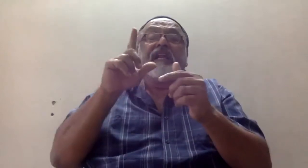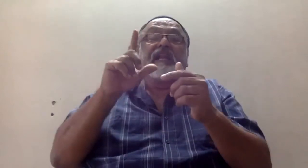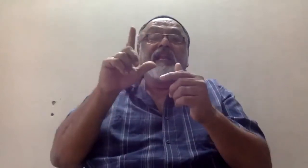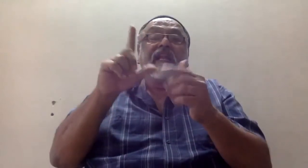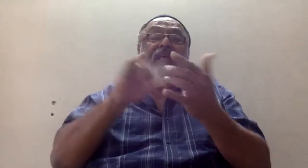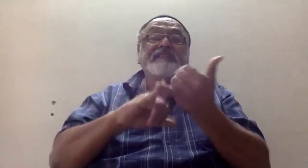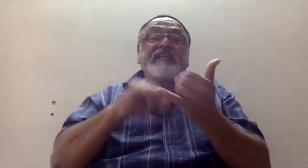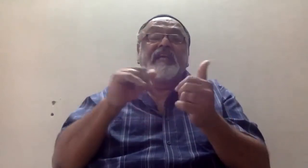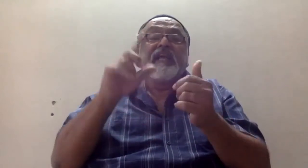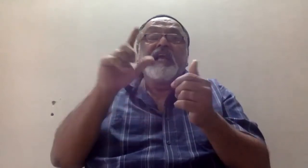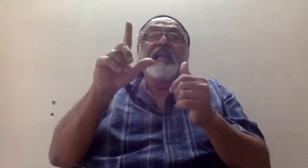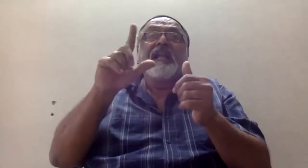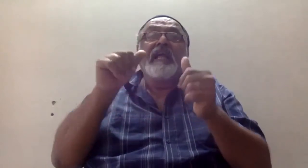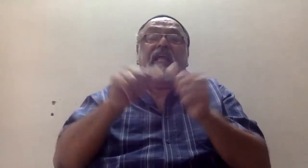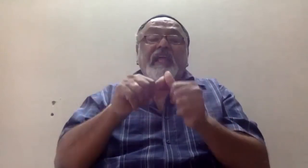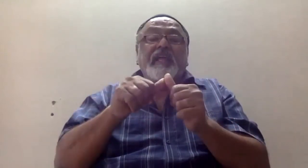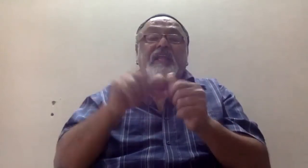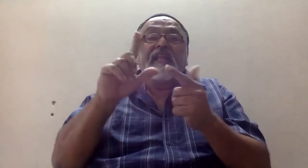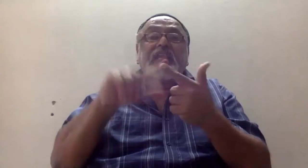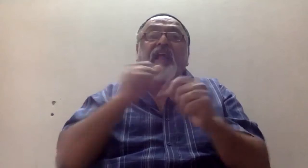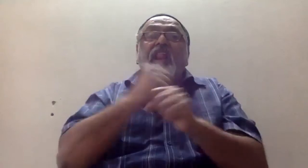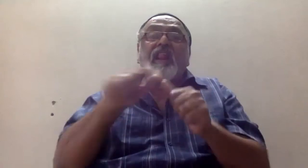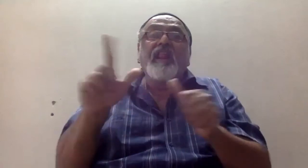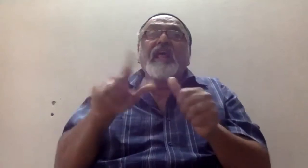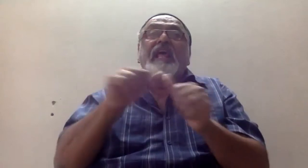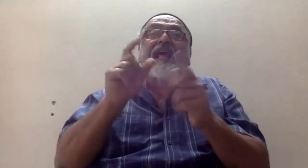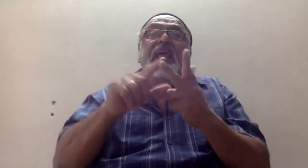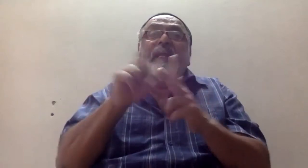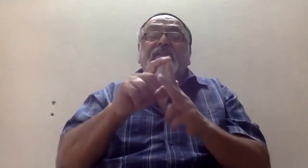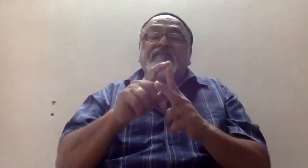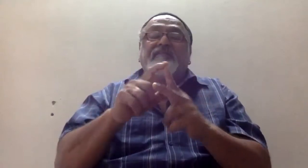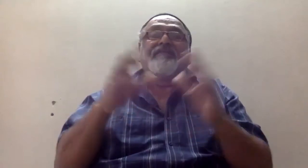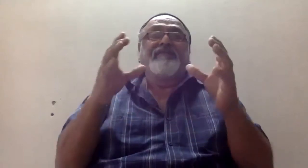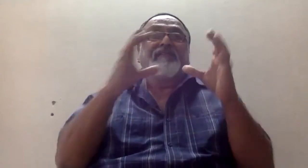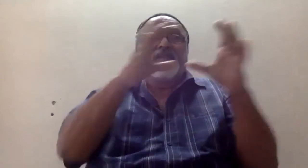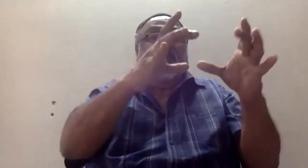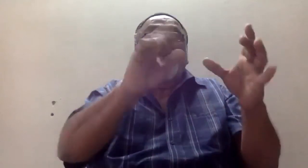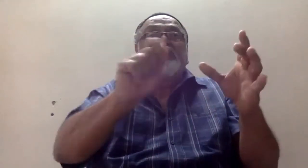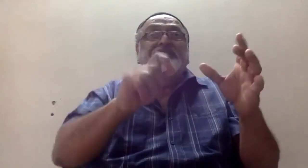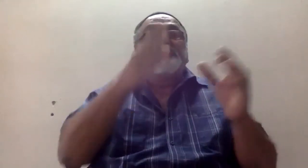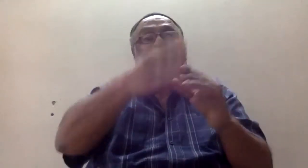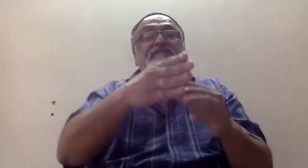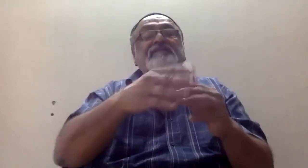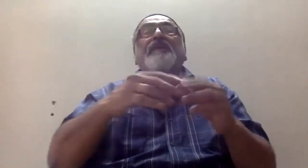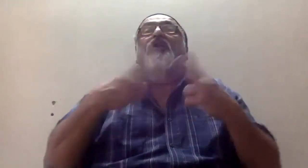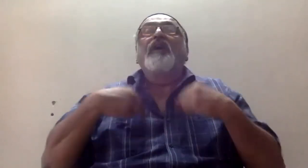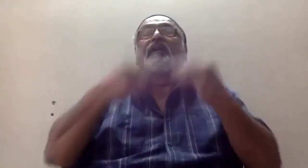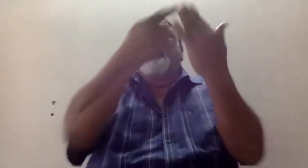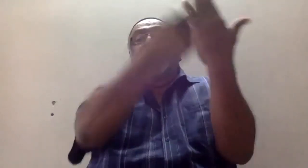there and you are accepted to be a recipient of that scheme, you're considered,